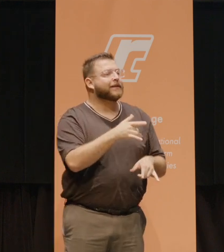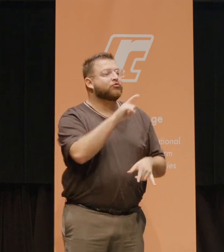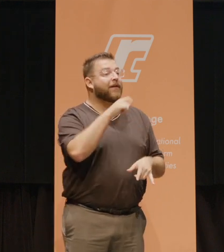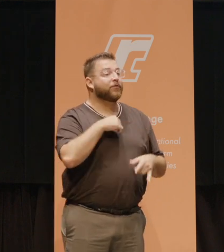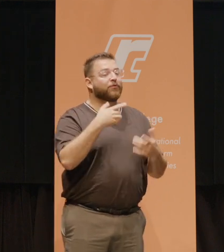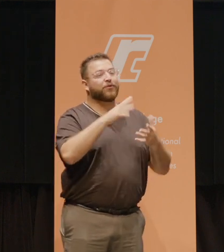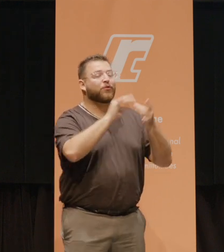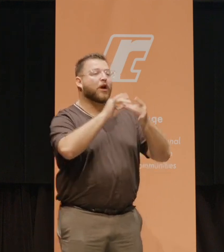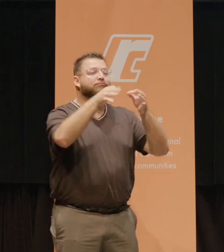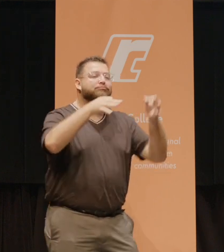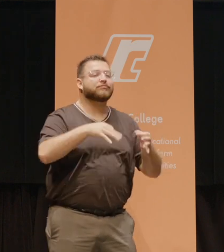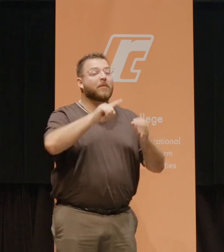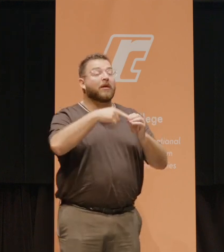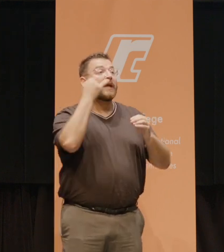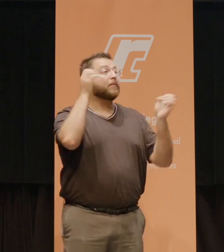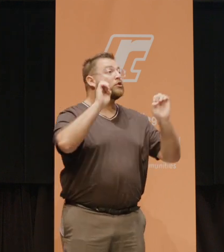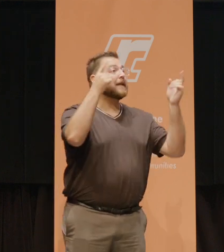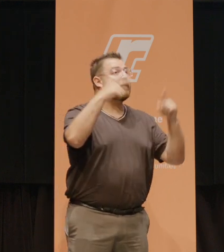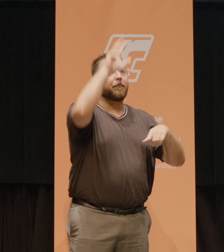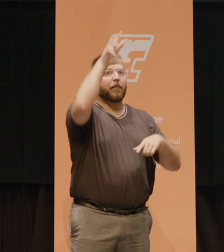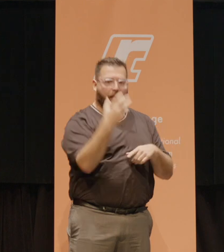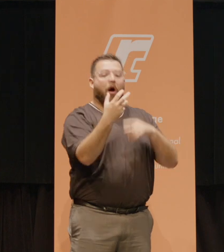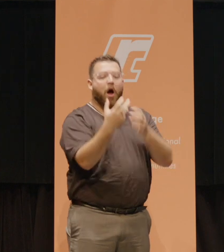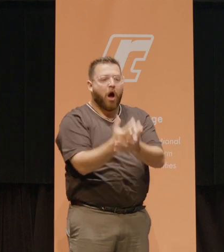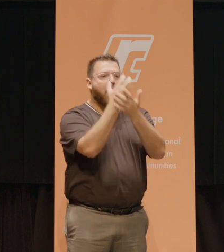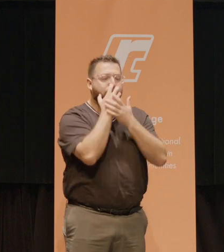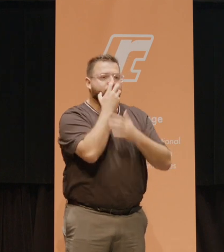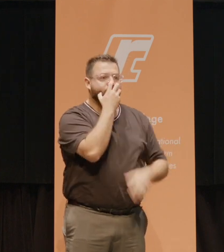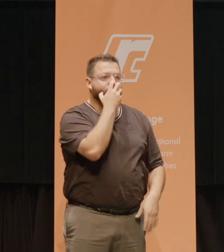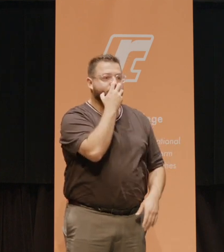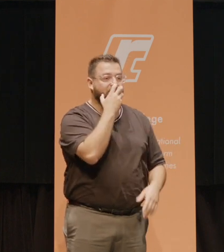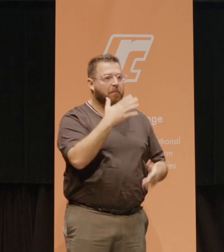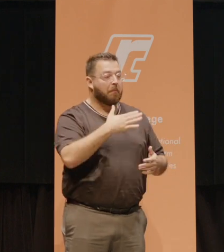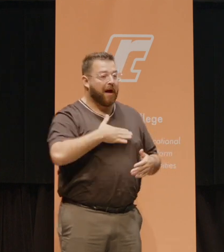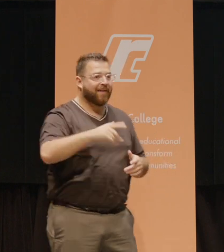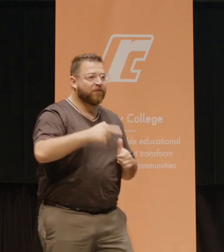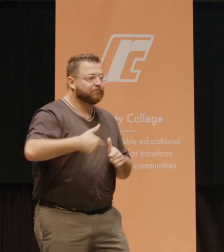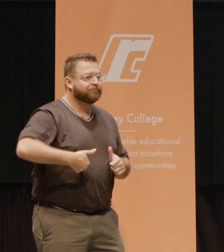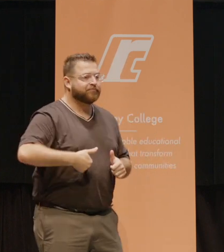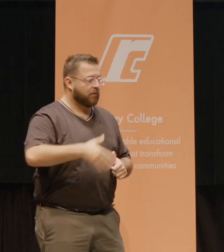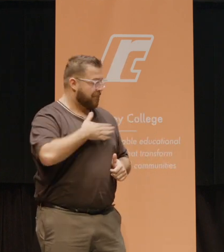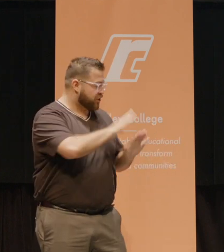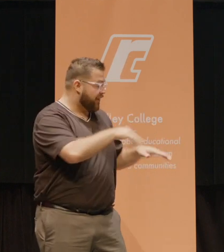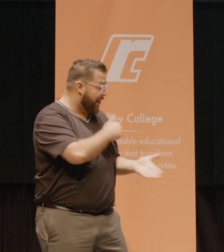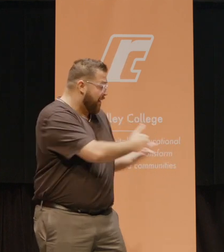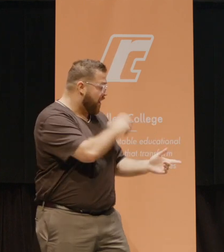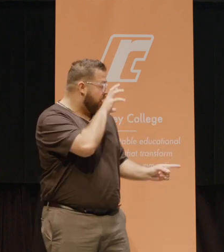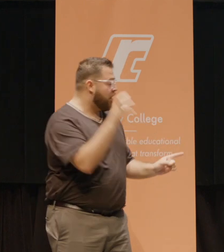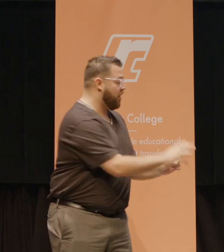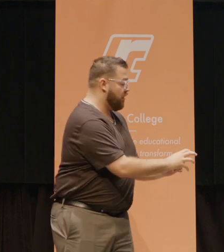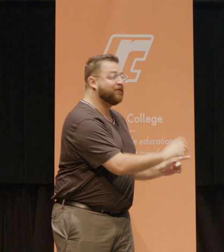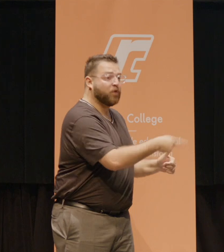oxygen mask. And, you know, your first impulse is always, you know, I'm going to put the oxygen mask on my child before I put it on myself. But what we